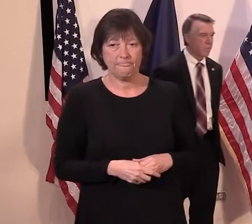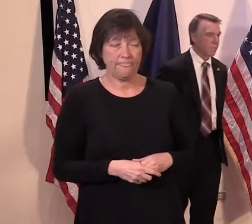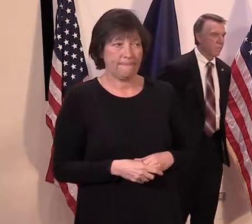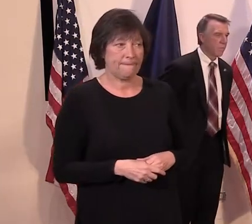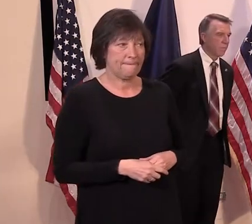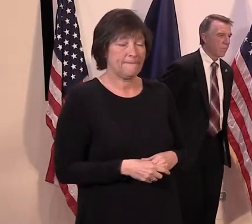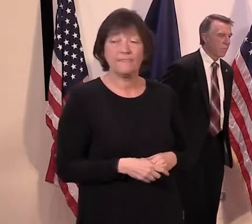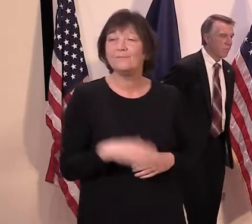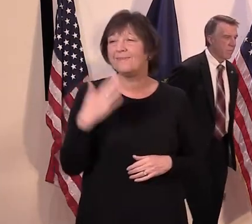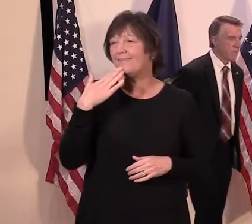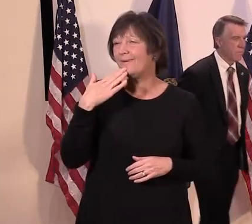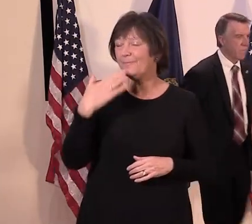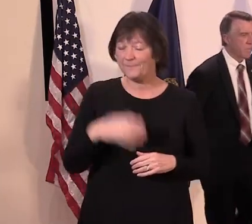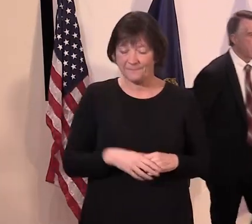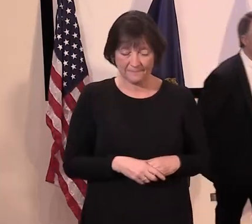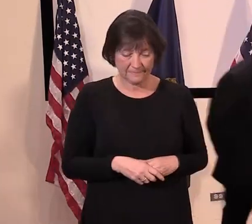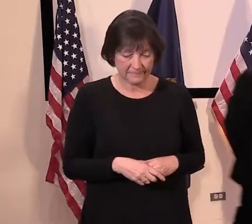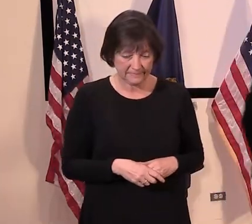Thank you.